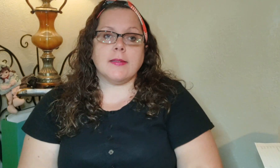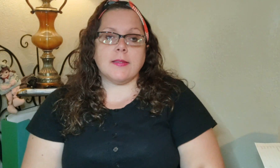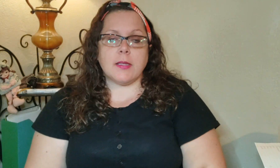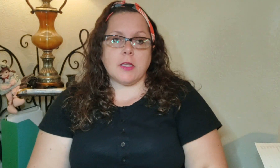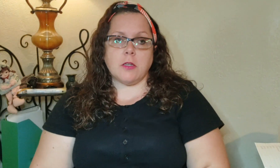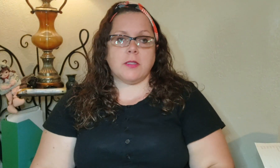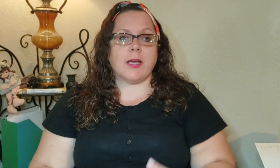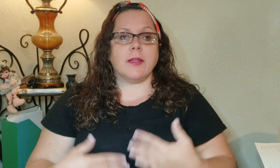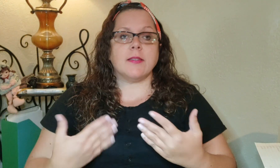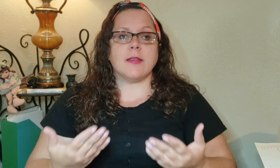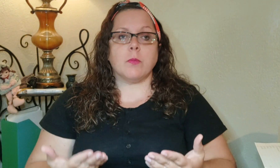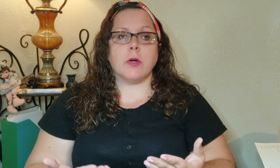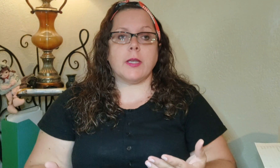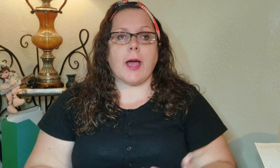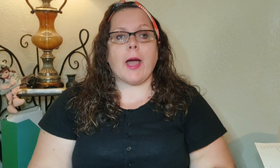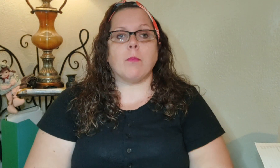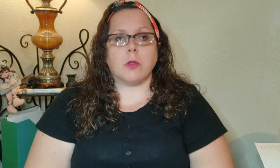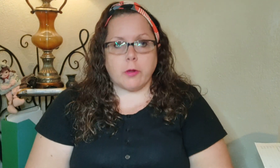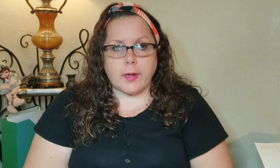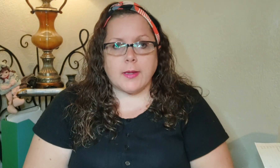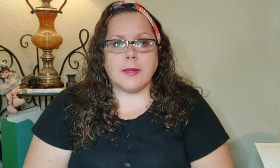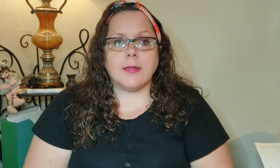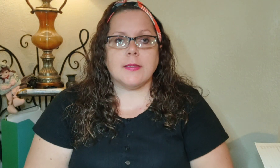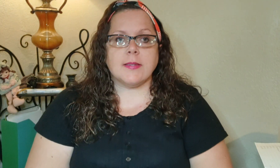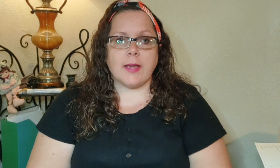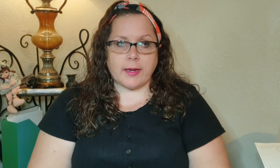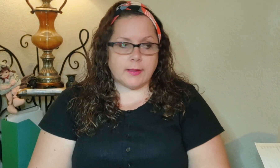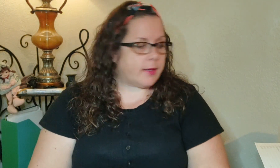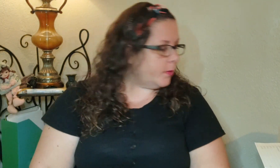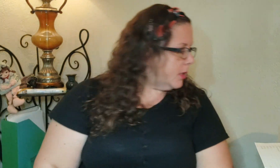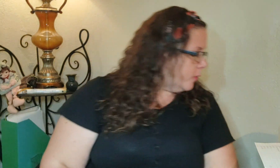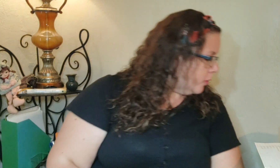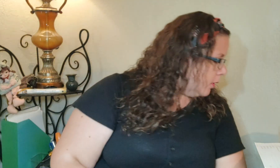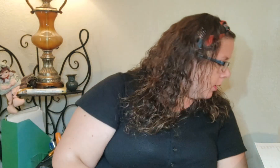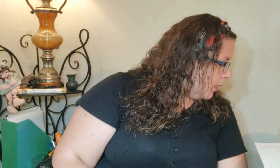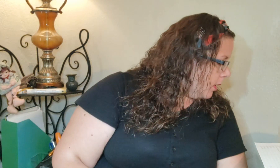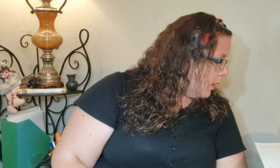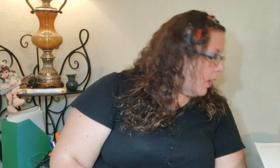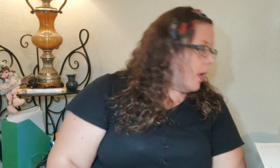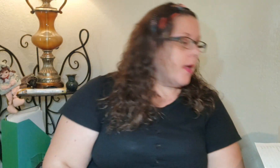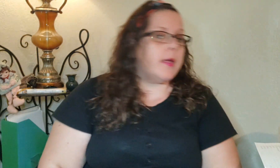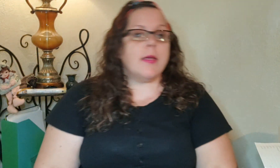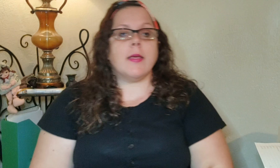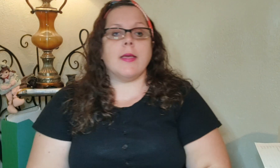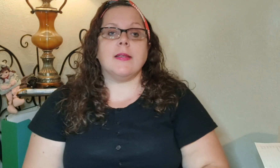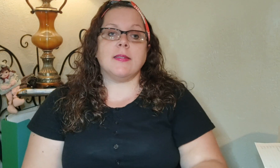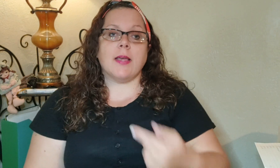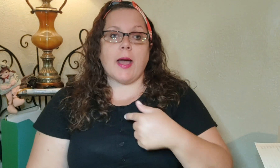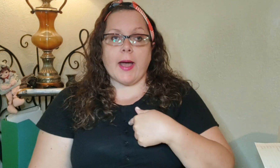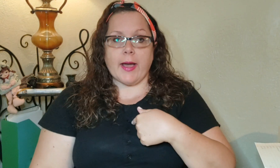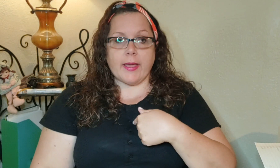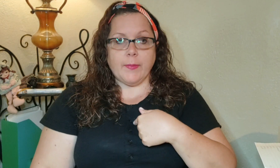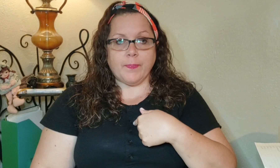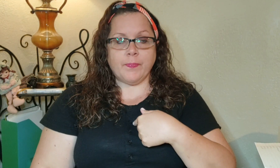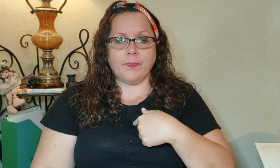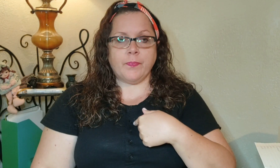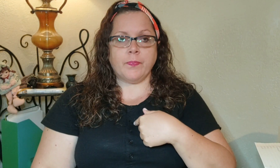is you telling someone I'm learning sign language. Is I